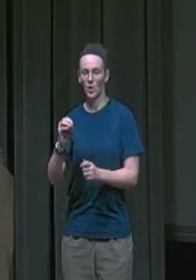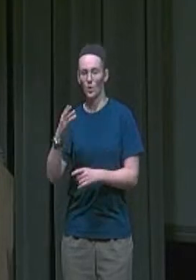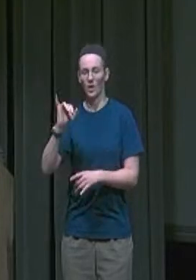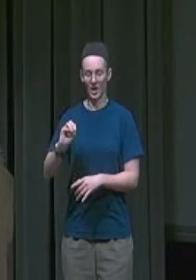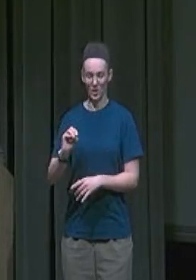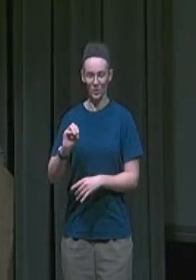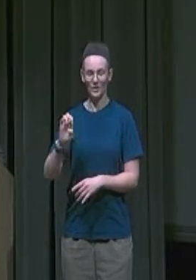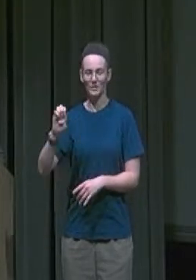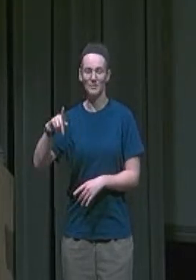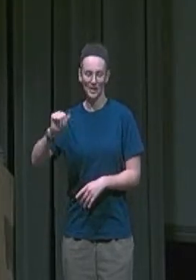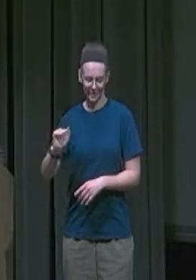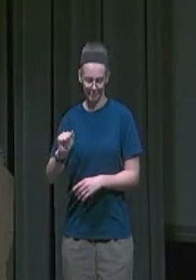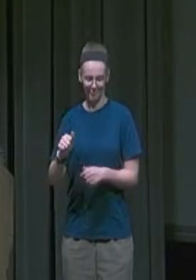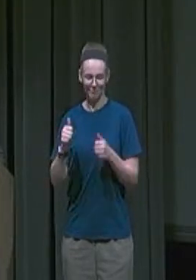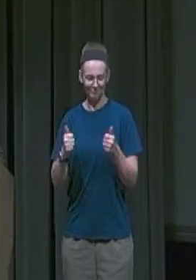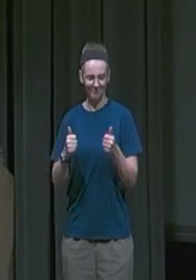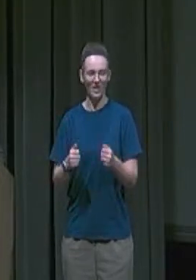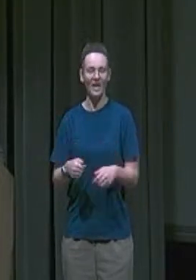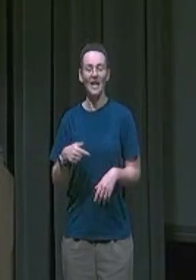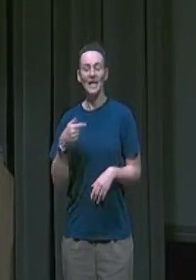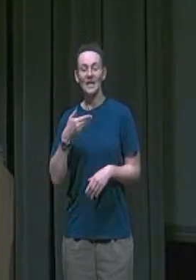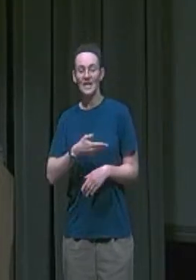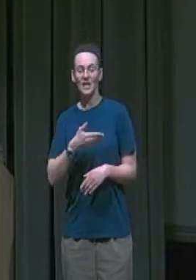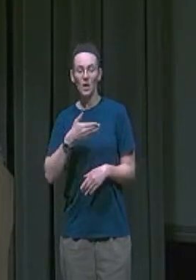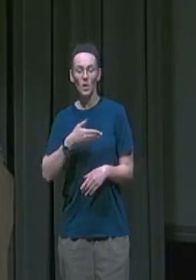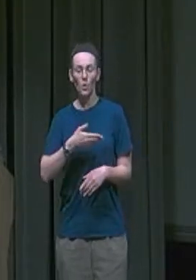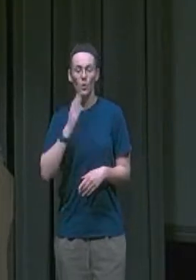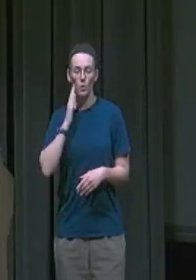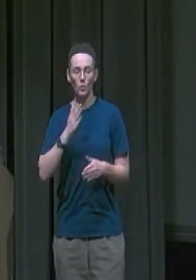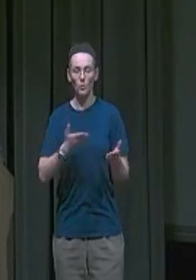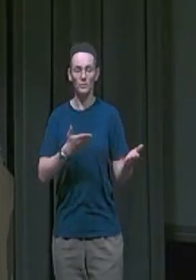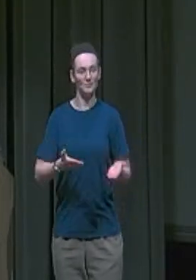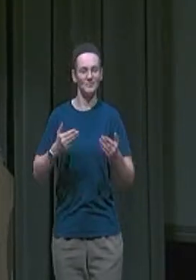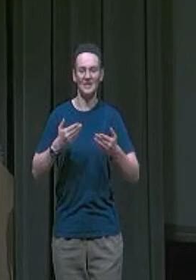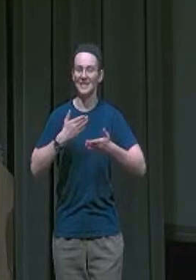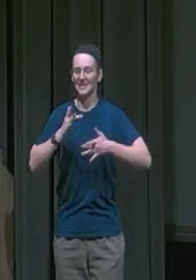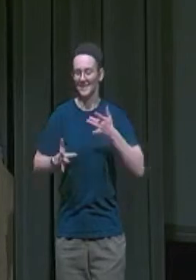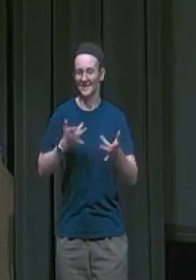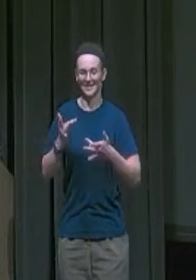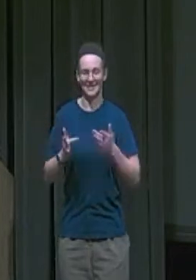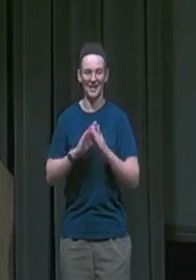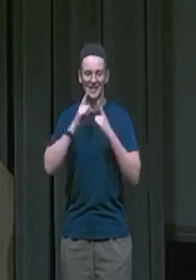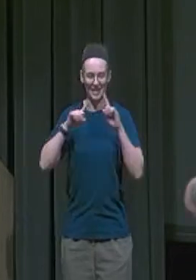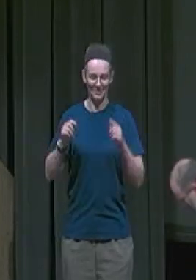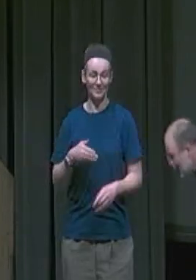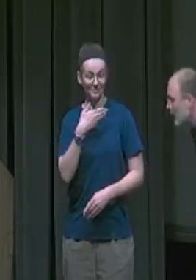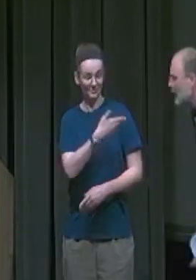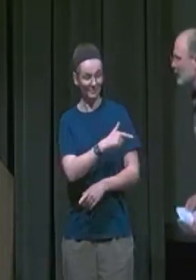EPA, and he's going to bring an exciting announcement. Bill?